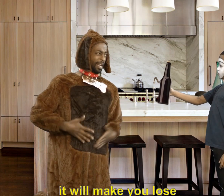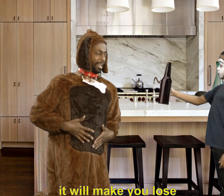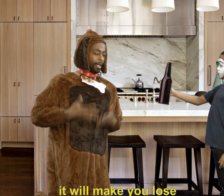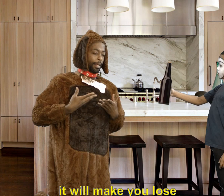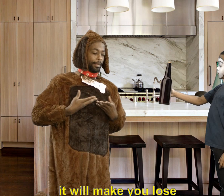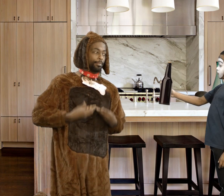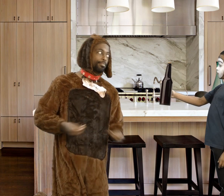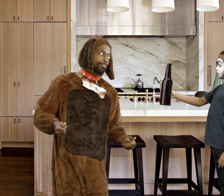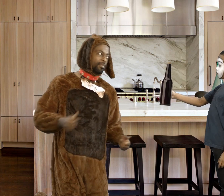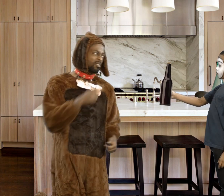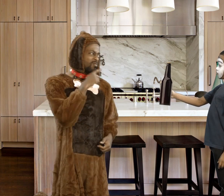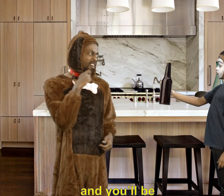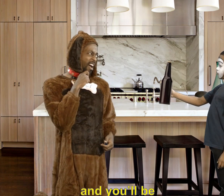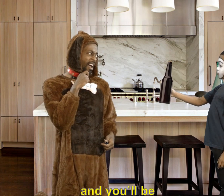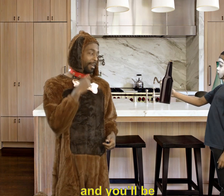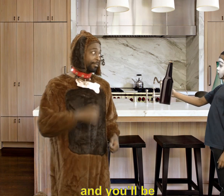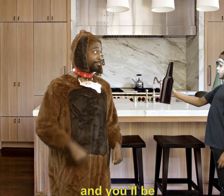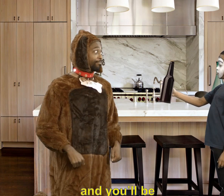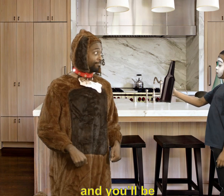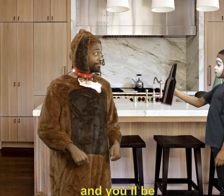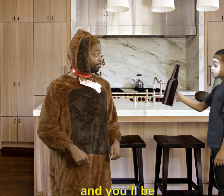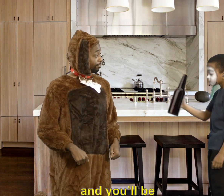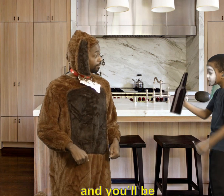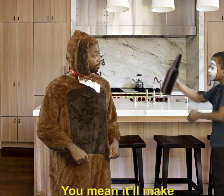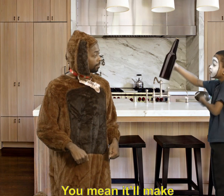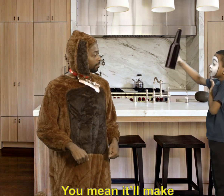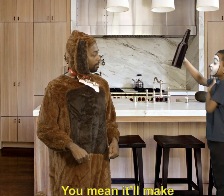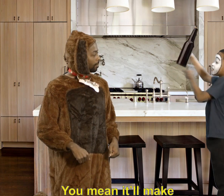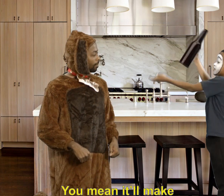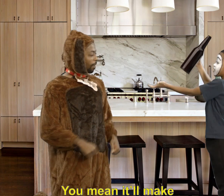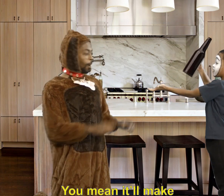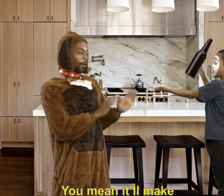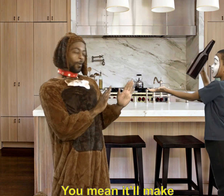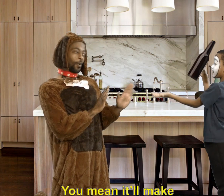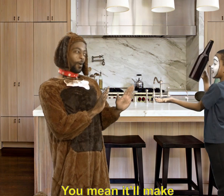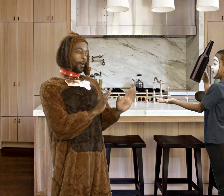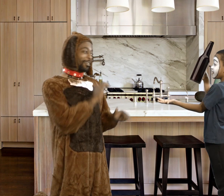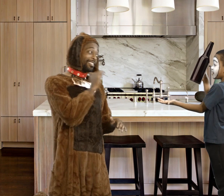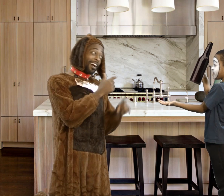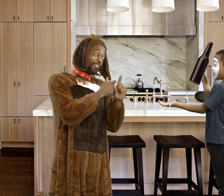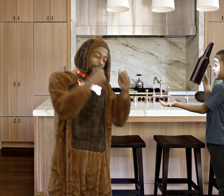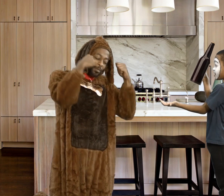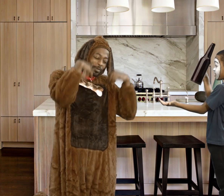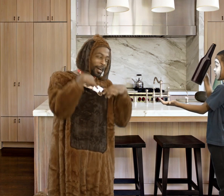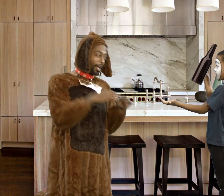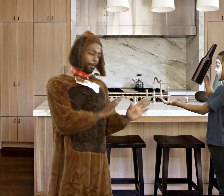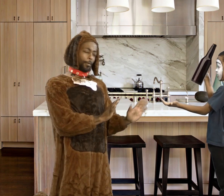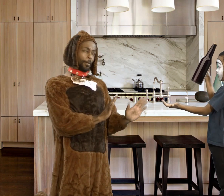lose more water and you'll be dehydrated. You mean it'll make me sweat? No, not from sweating.